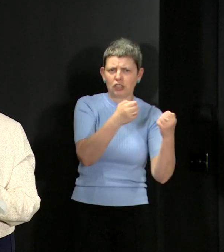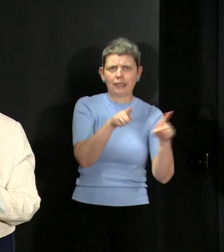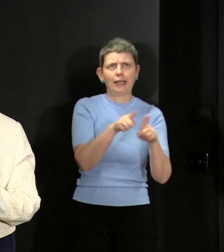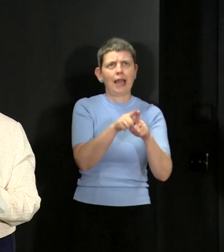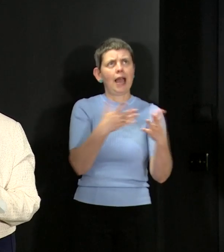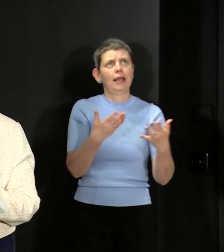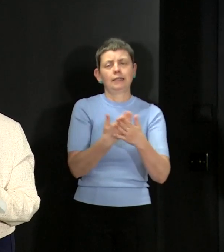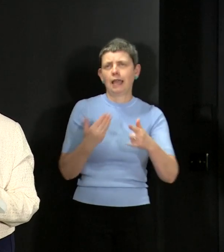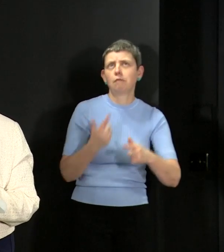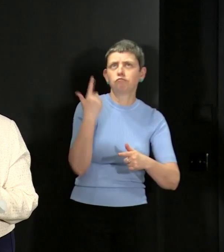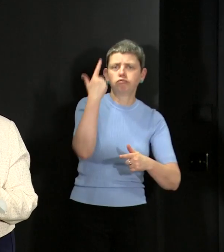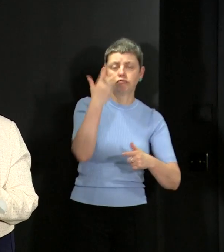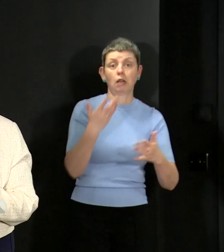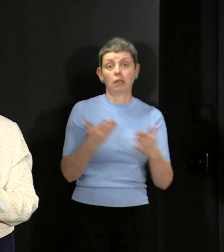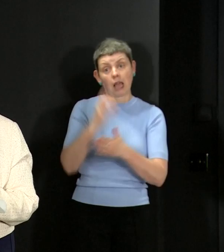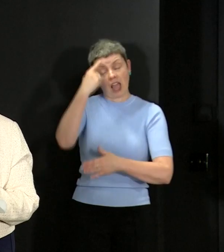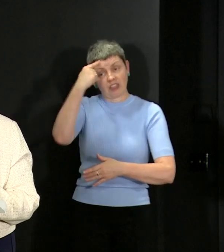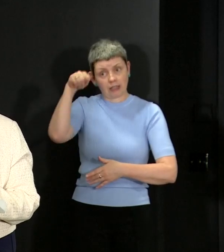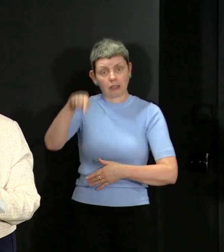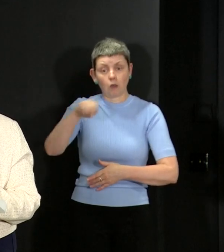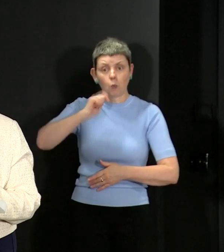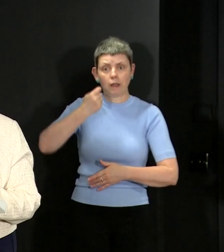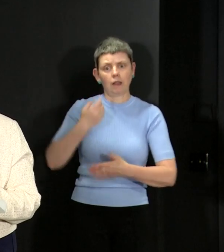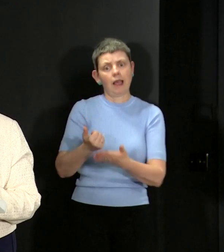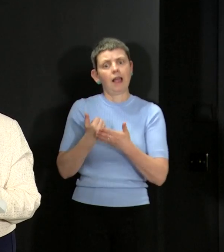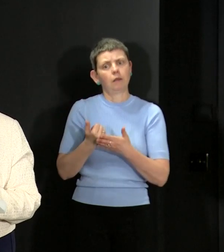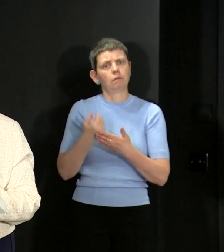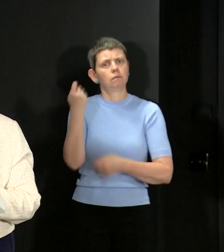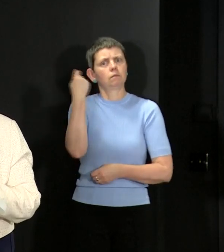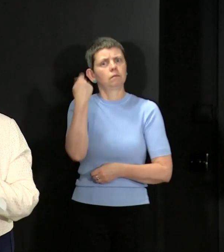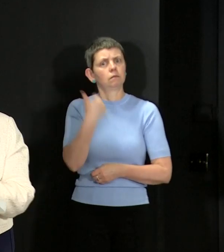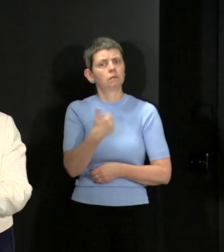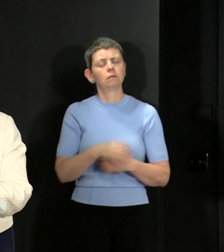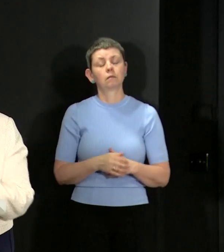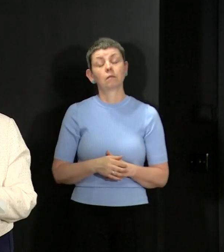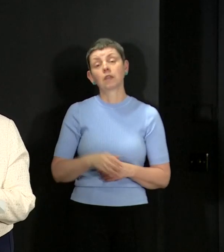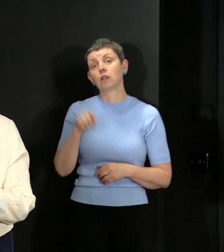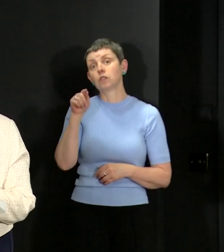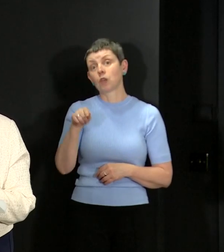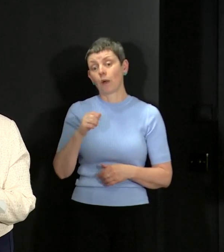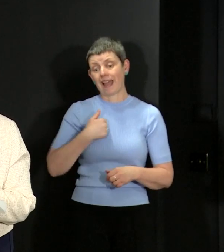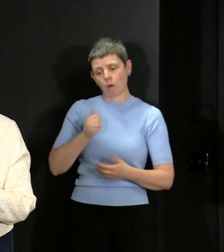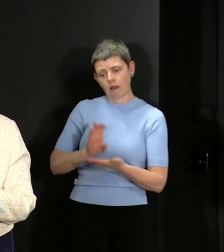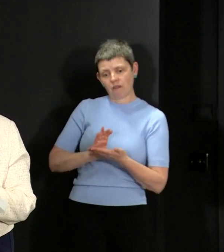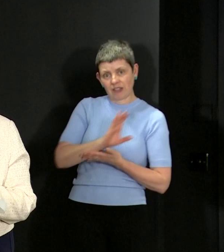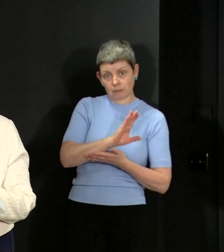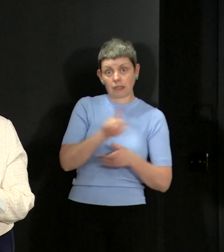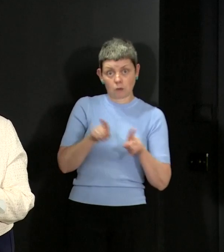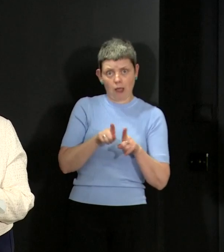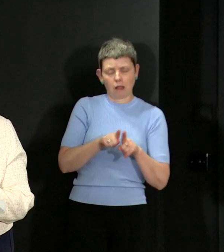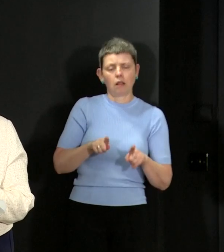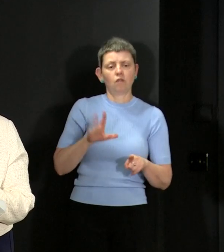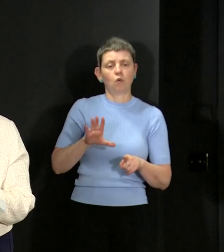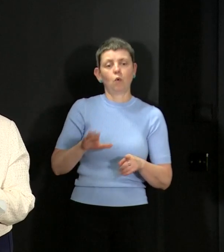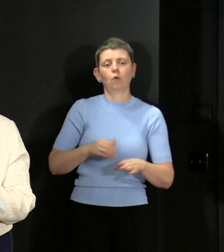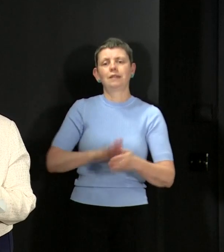that they will help more of our manufacturers to succeed. So this, along with our investment in the National Manufacturing